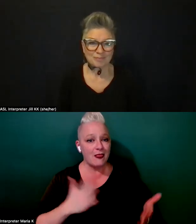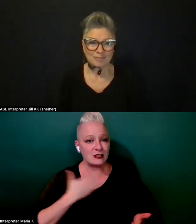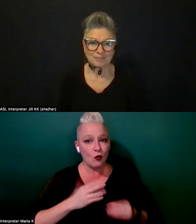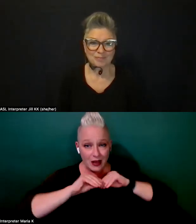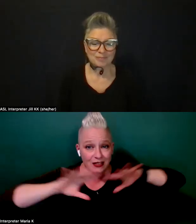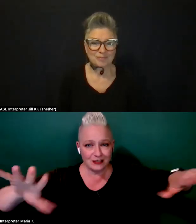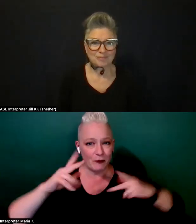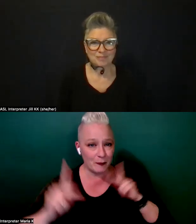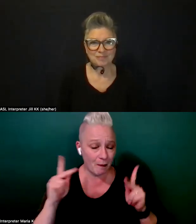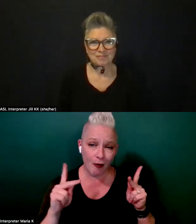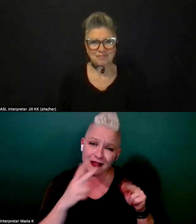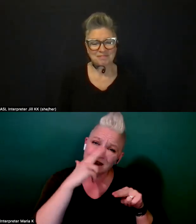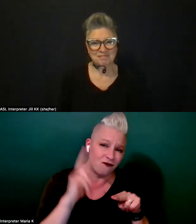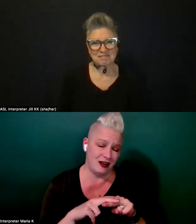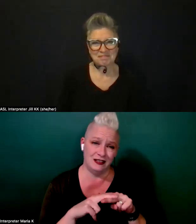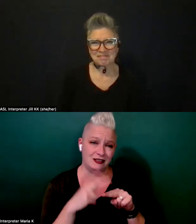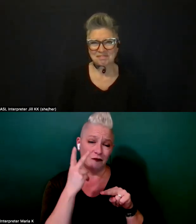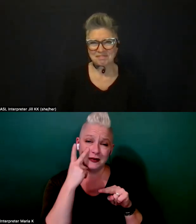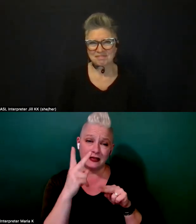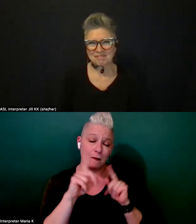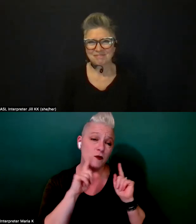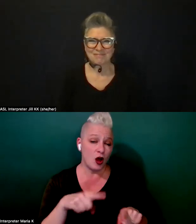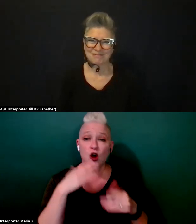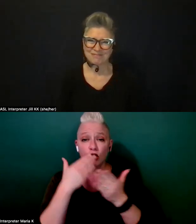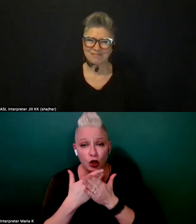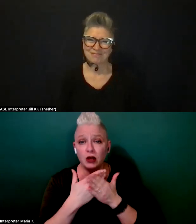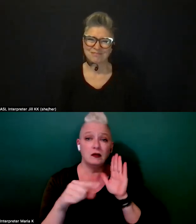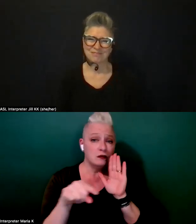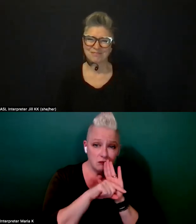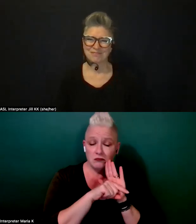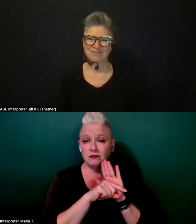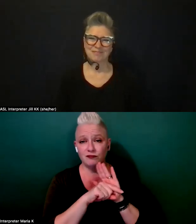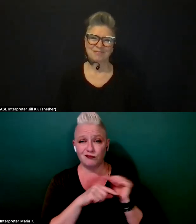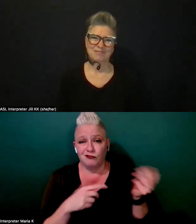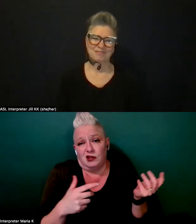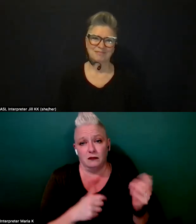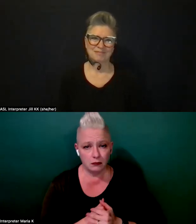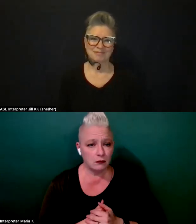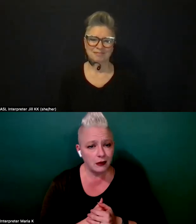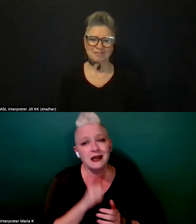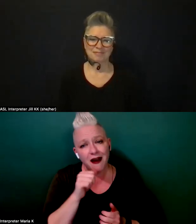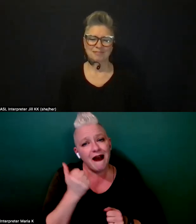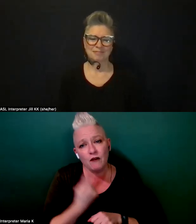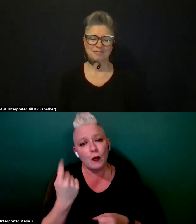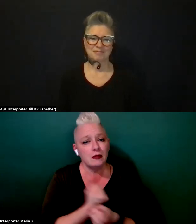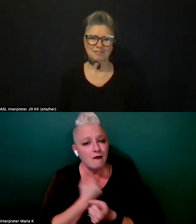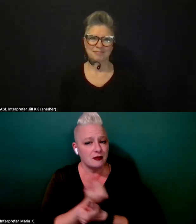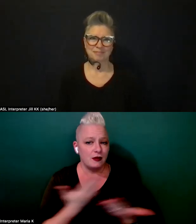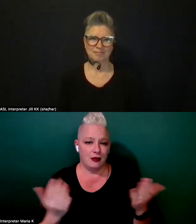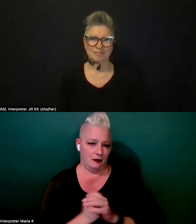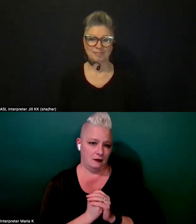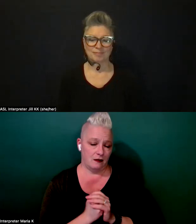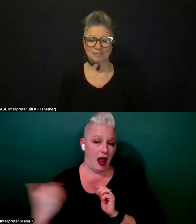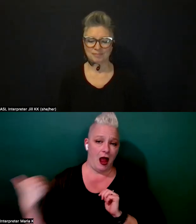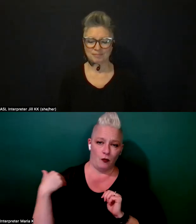people. That's really fun for me to see people's reactions, good, bad, and indifferent. Not everybody's gonna love everything. I remind myself all the